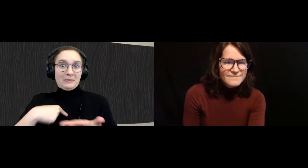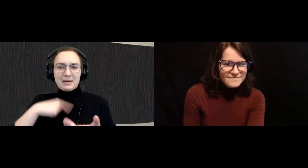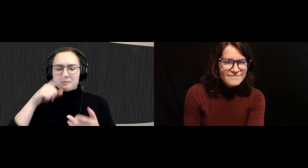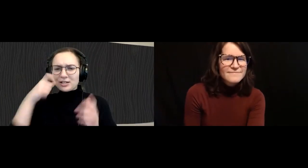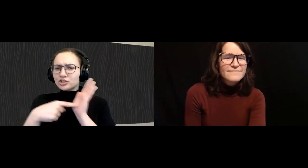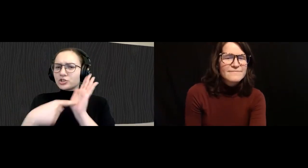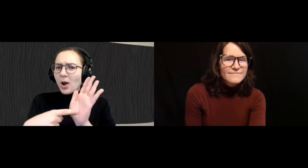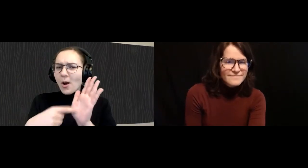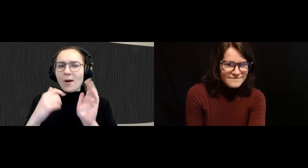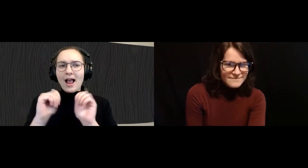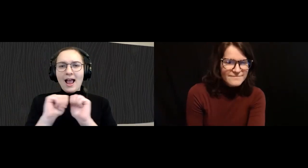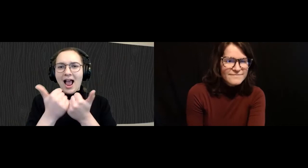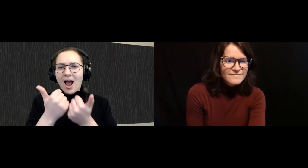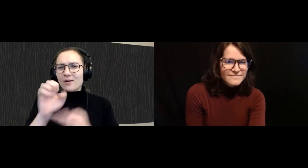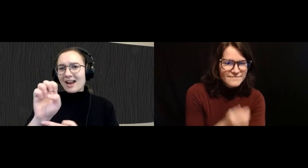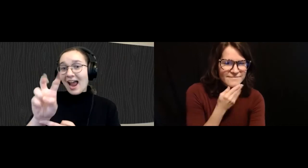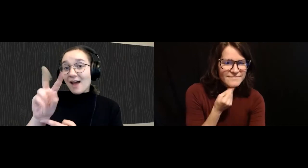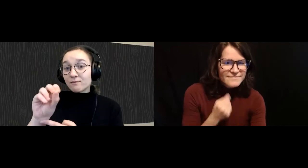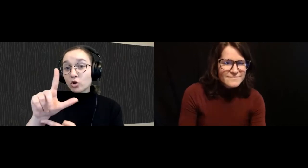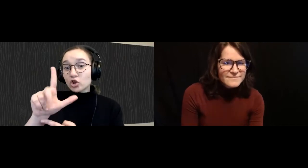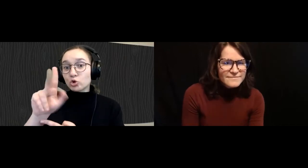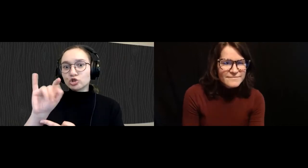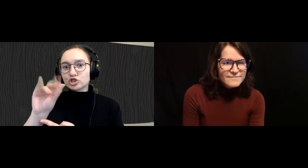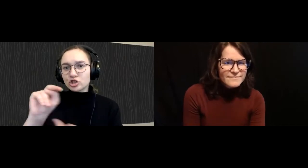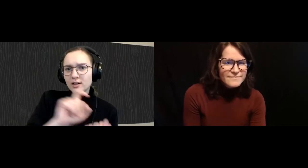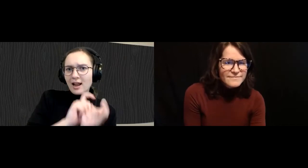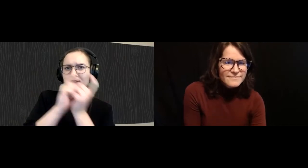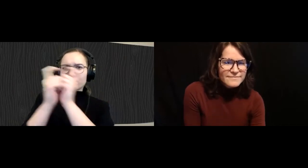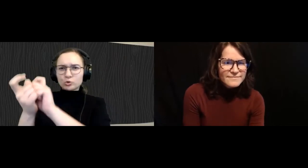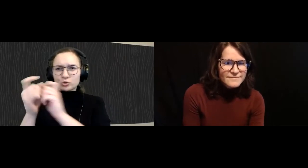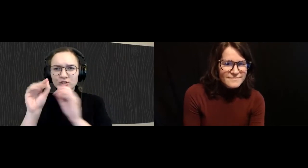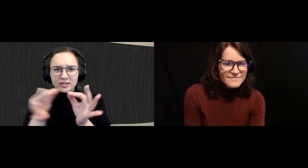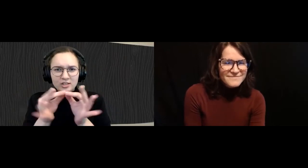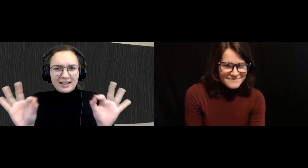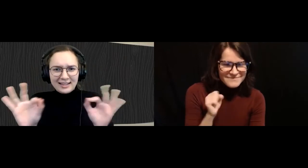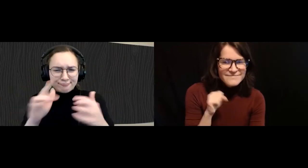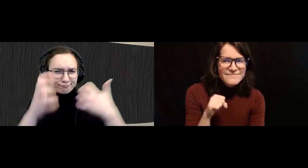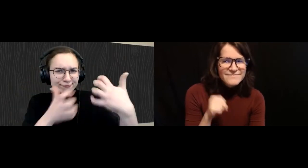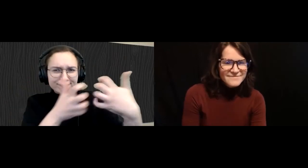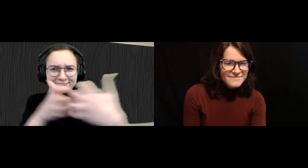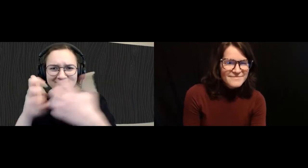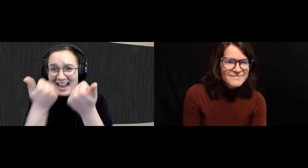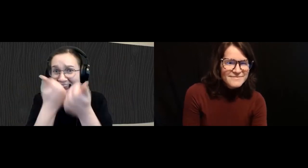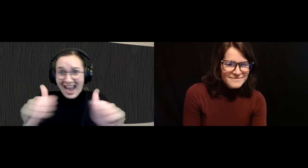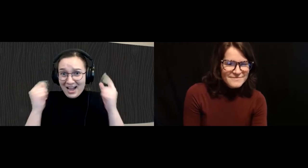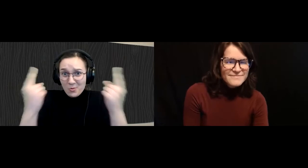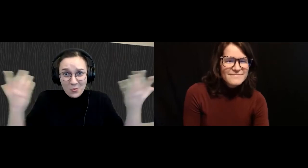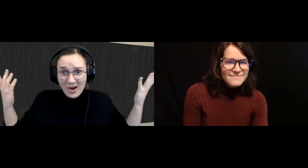was beautiful for me because it showed how evolution of the language